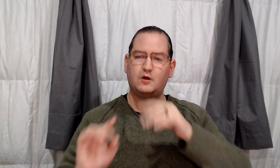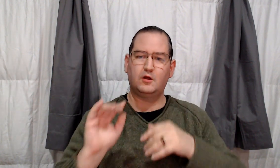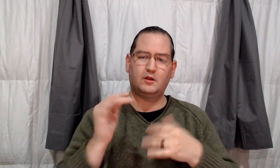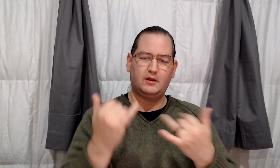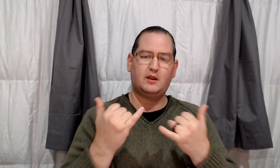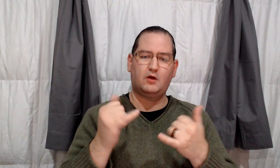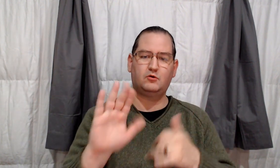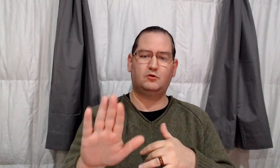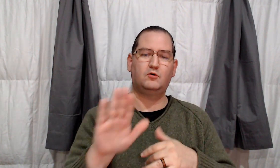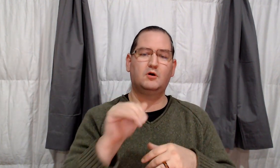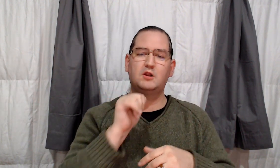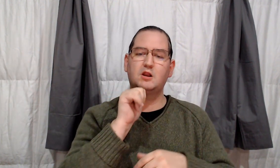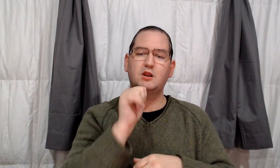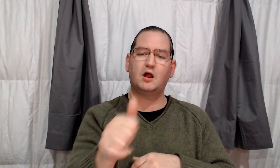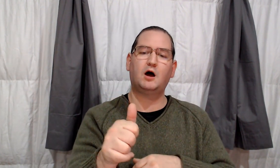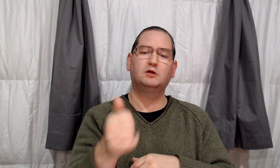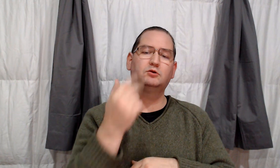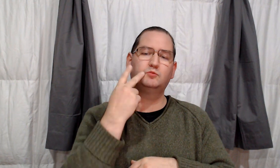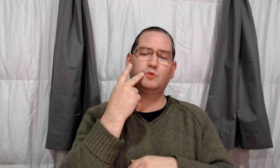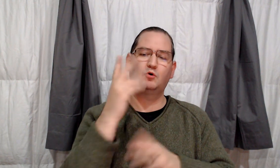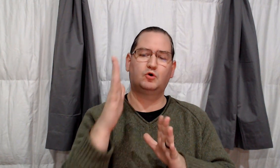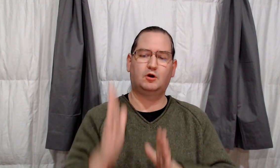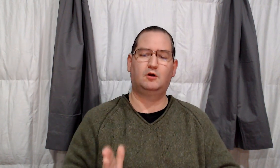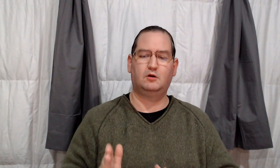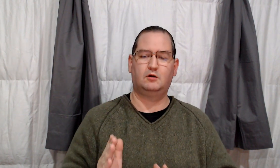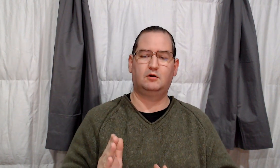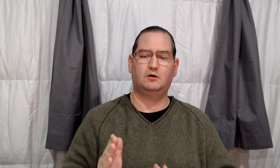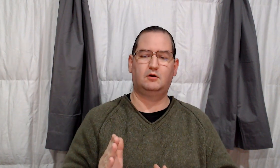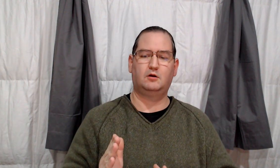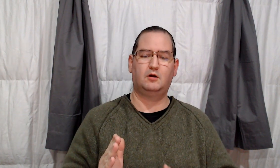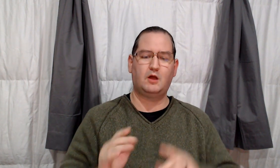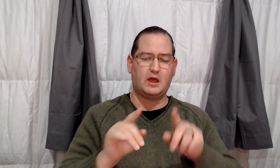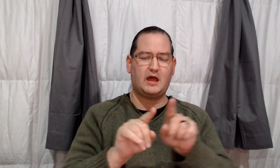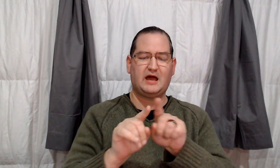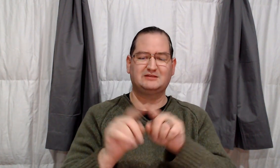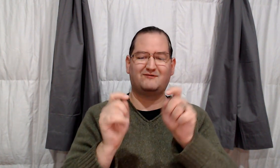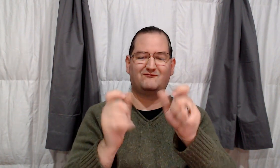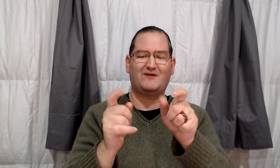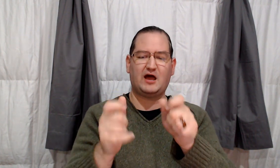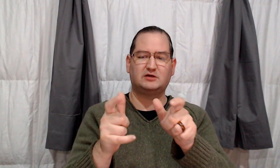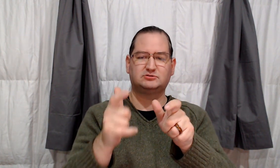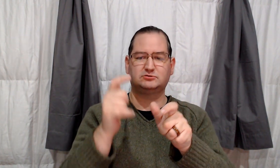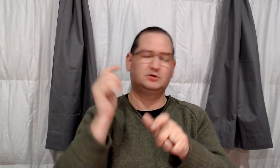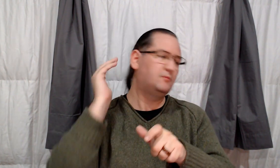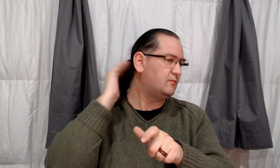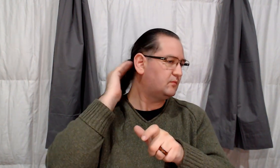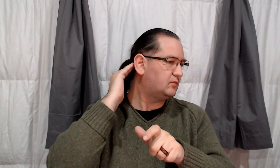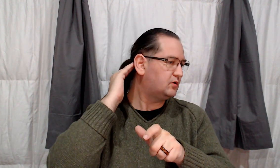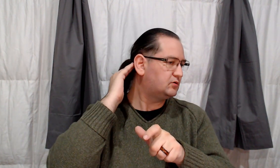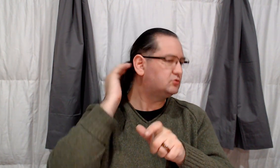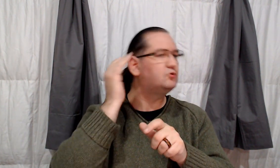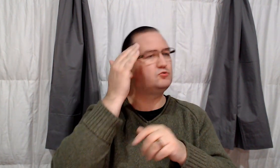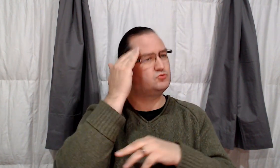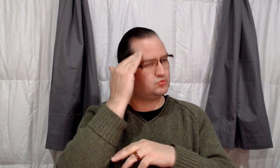Only as quickly as the unconscious mind knows, it's made those changes at a molecular, cellular, neuron